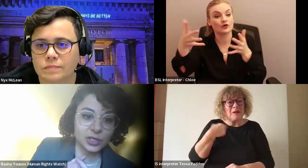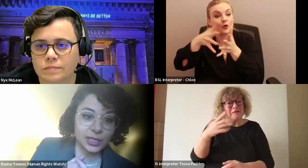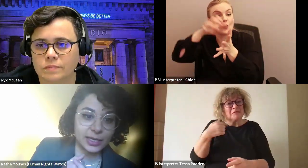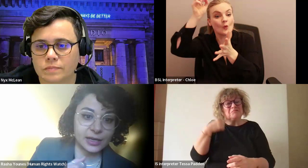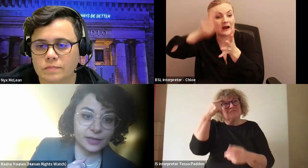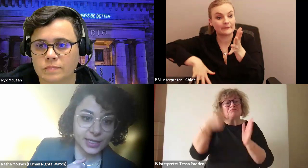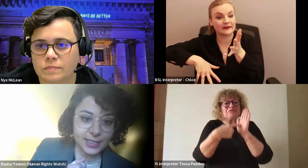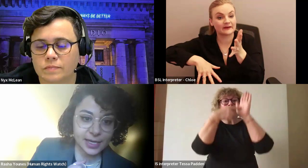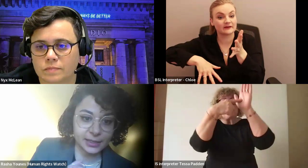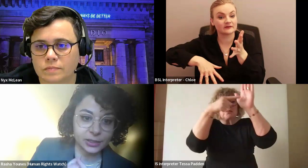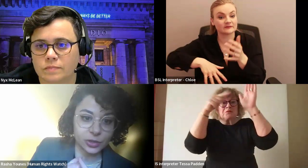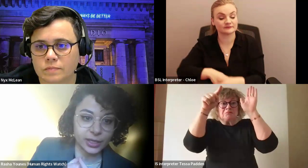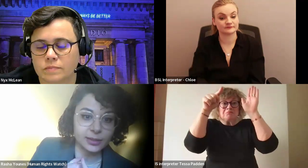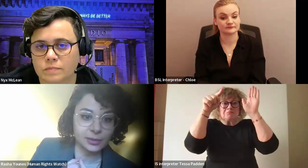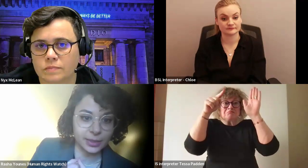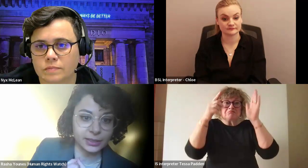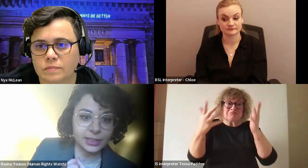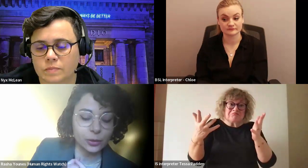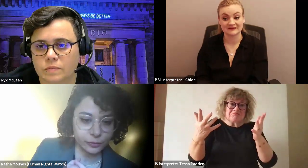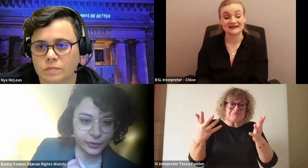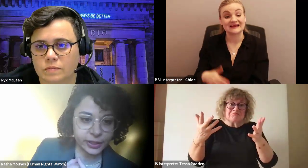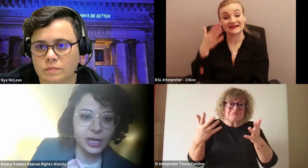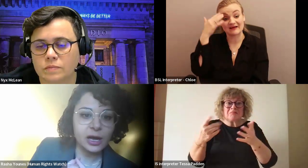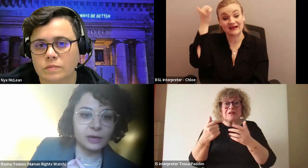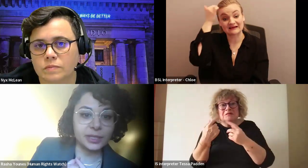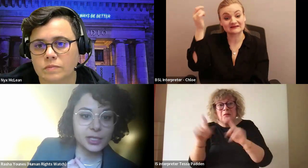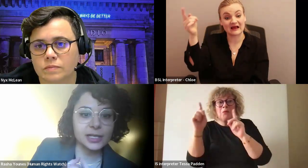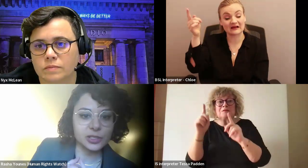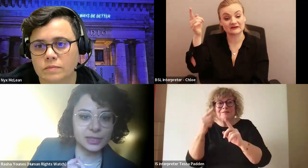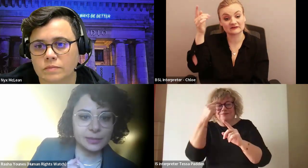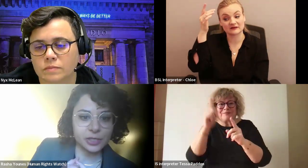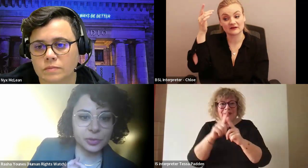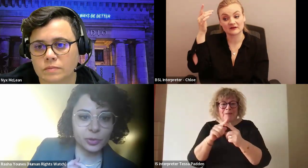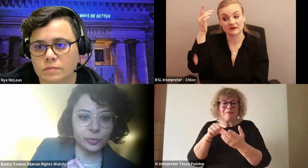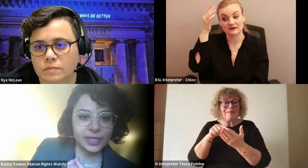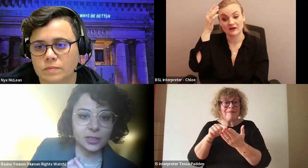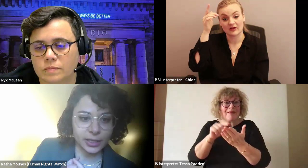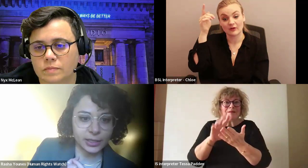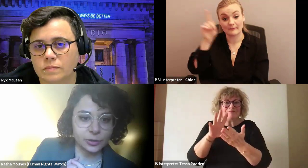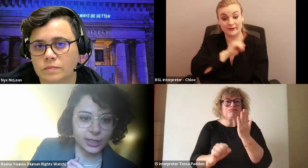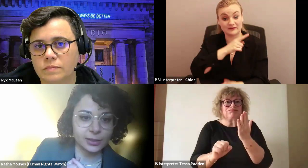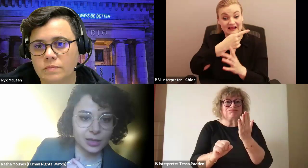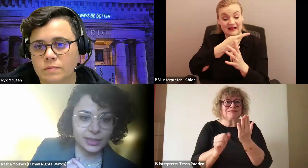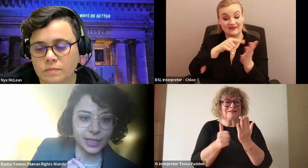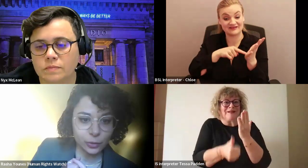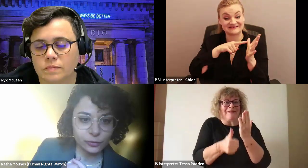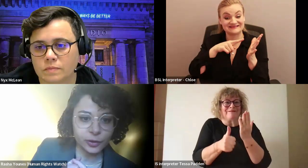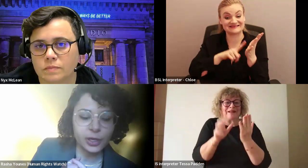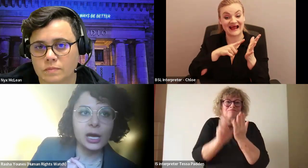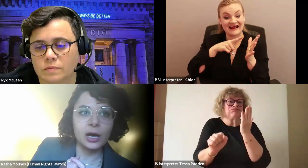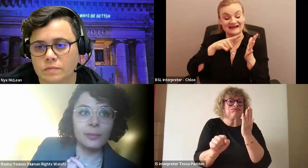instituted this actually in Afghanistan during the Taliban takeover, because LGBT plus people were being targeted during the